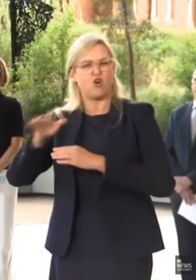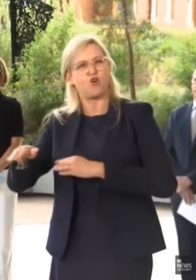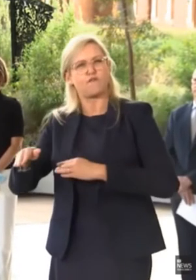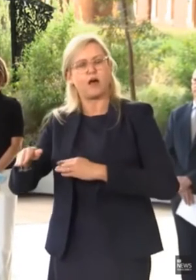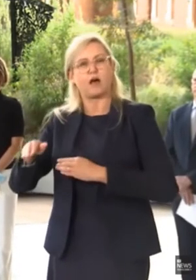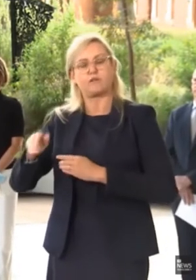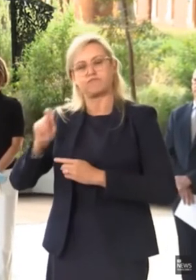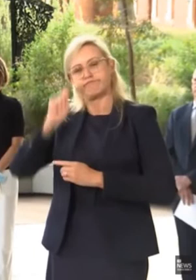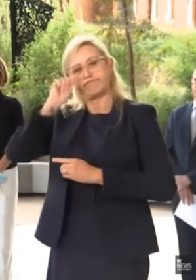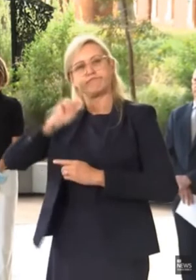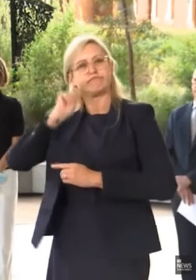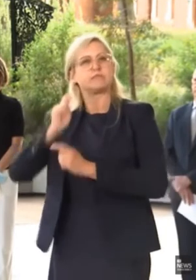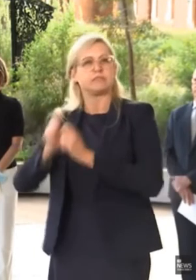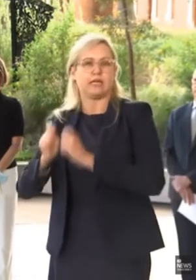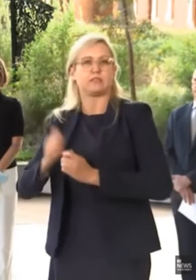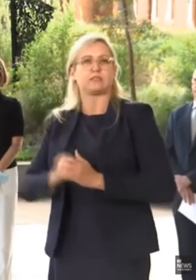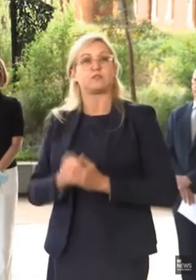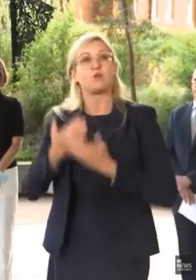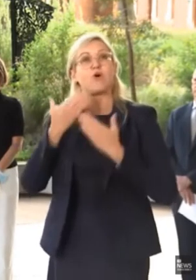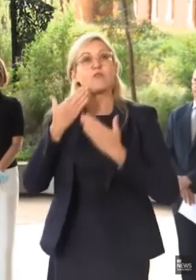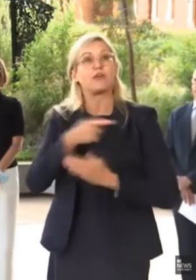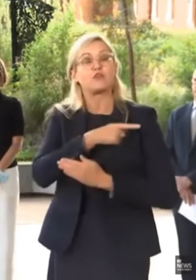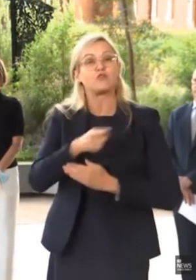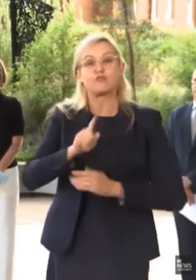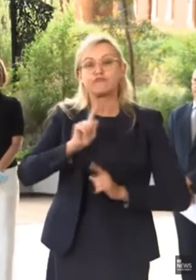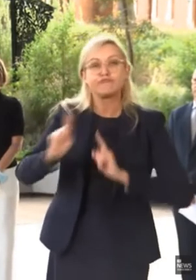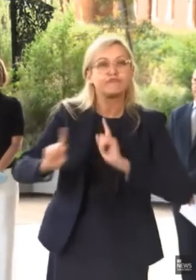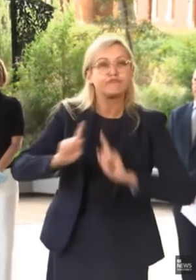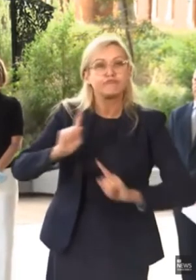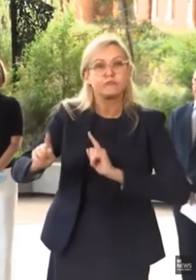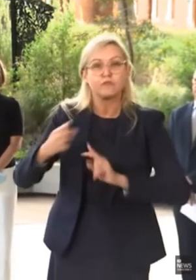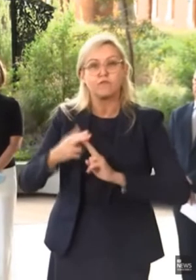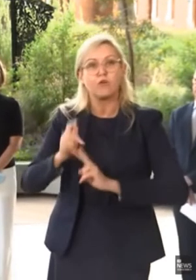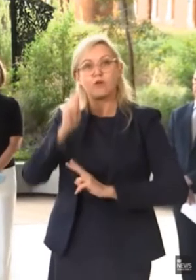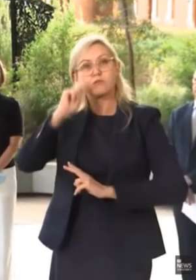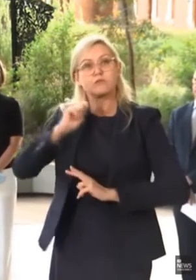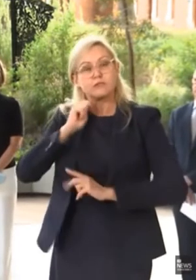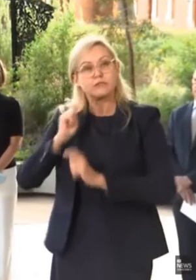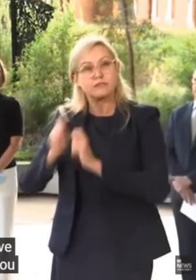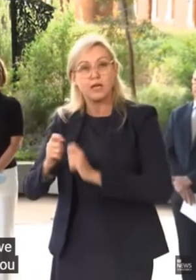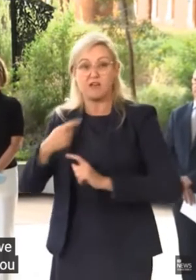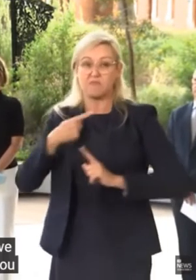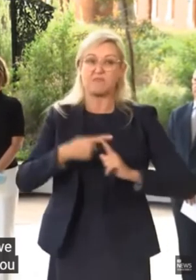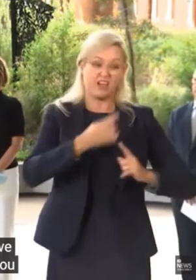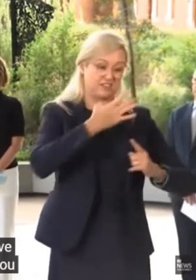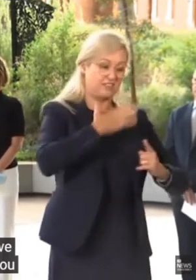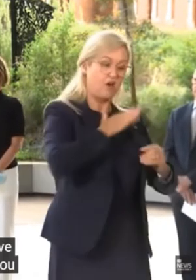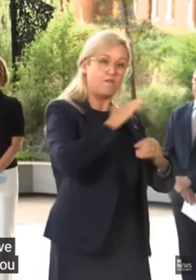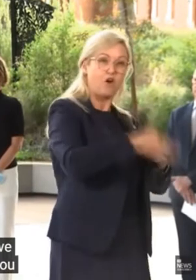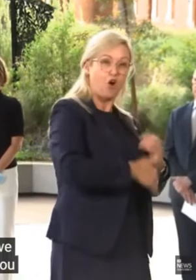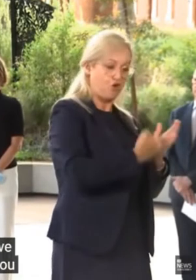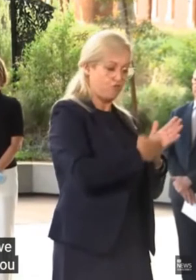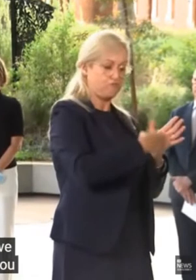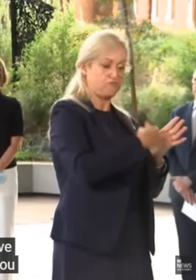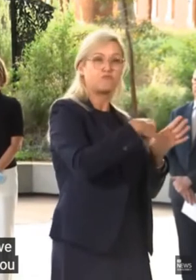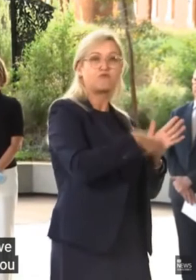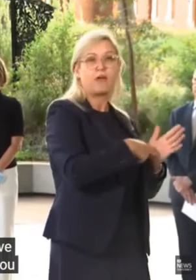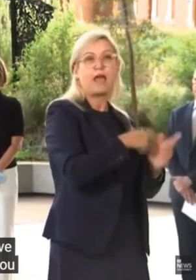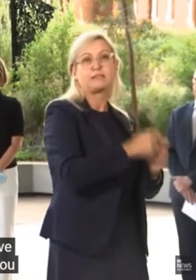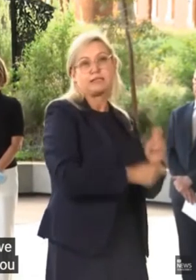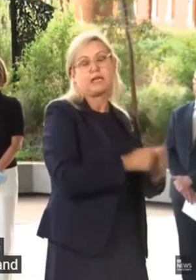57,516 PCR tests. So thank you to the community for both embracing that PCR testing and the rapid antigen